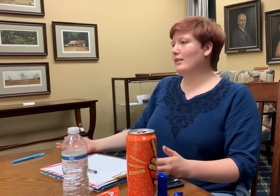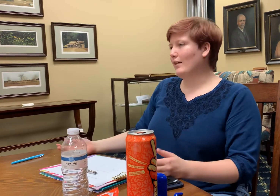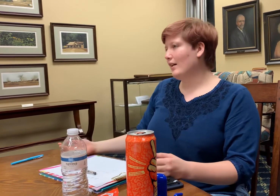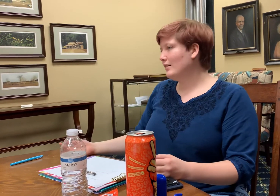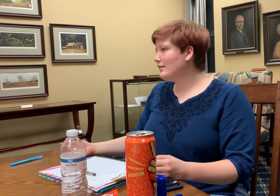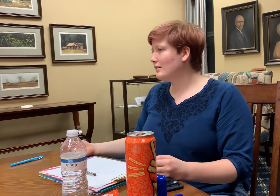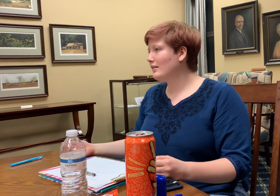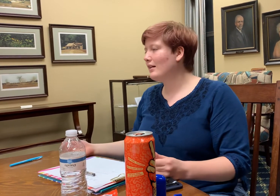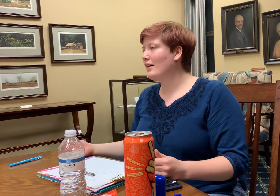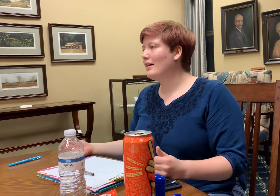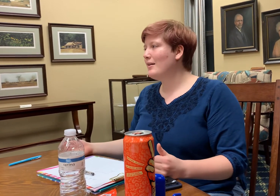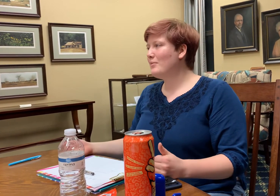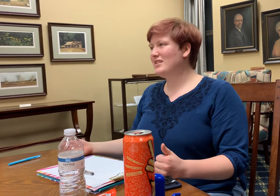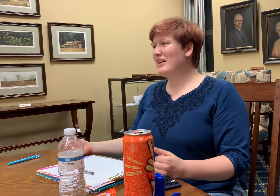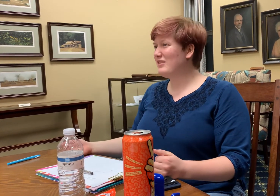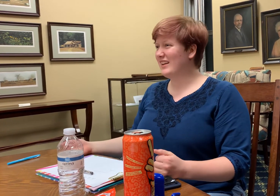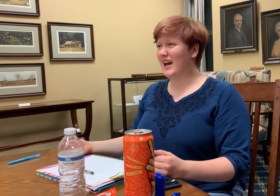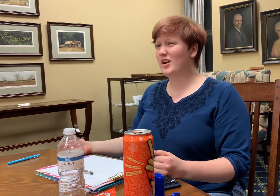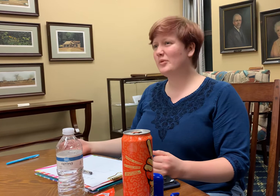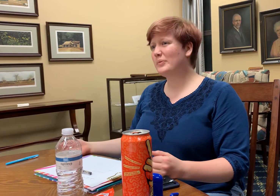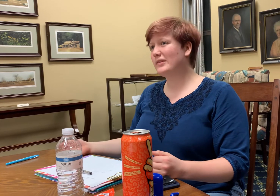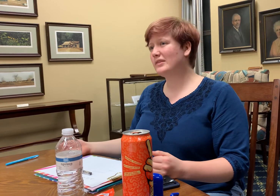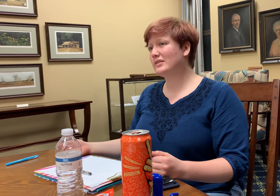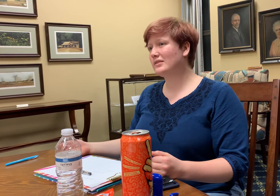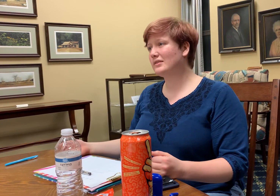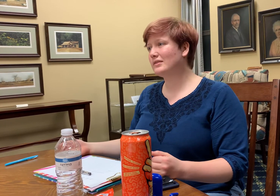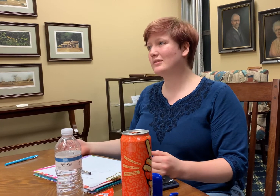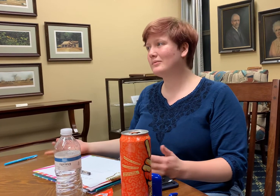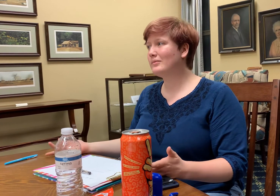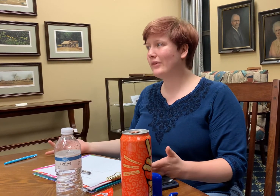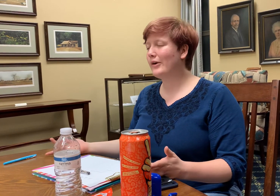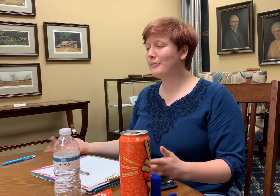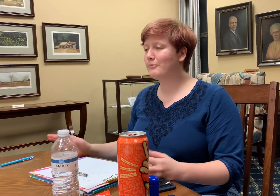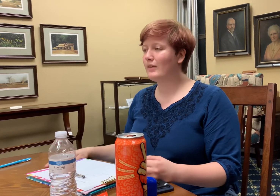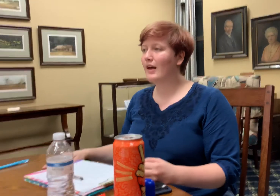anything, but it definitely helps. So